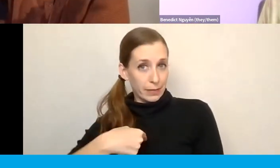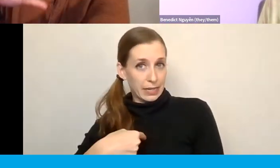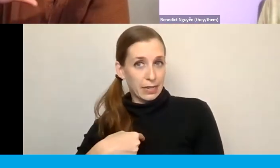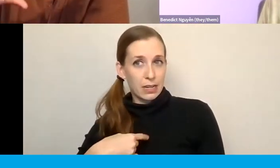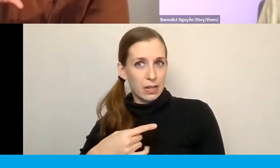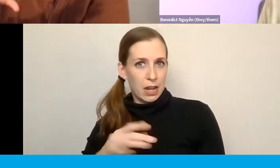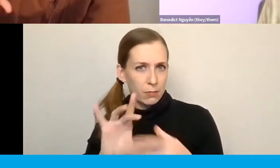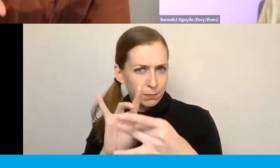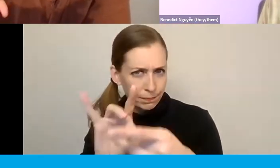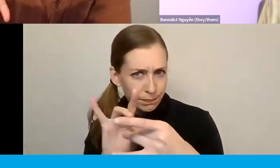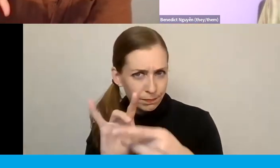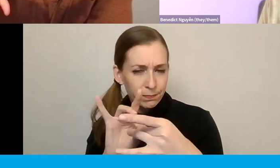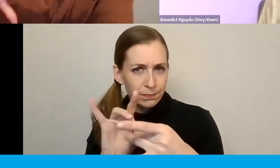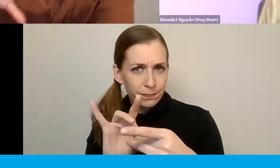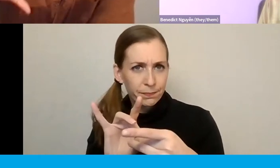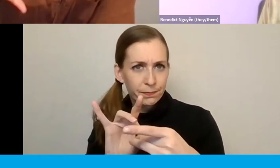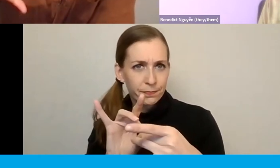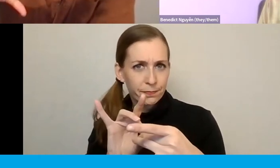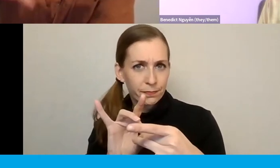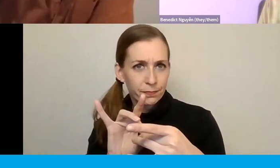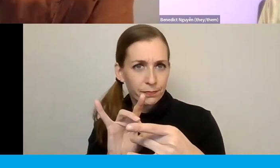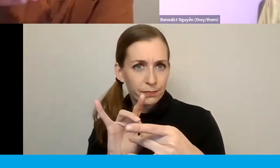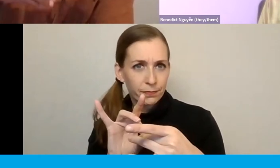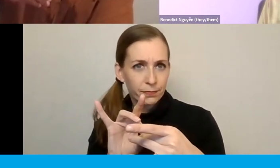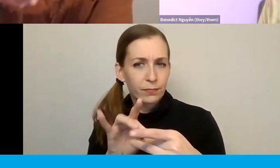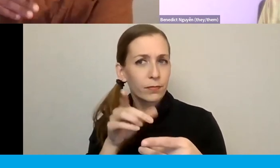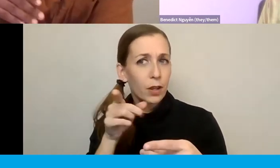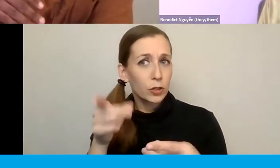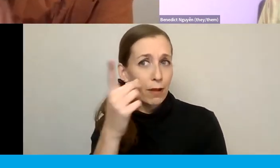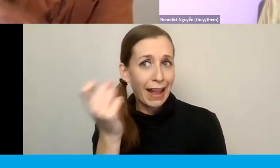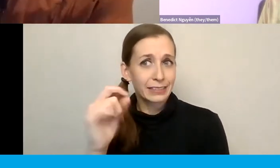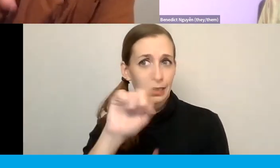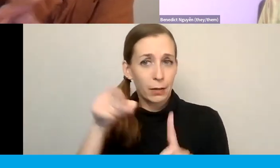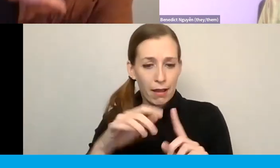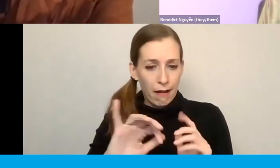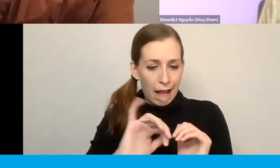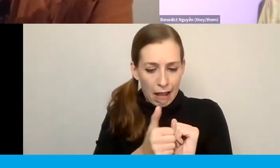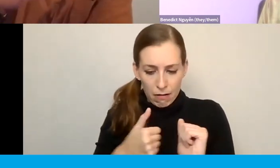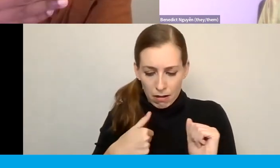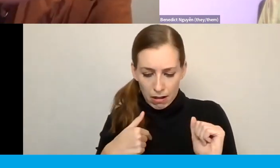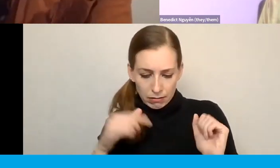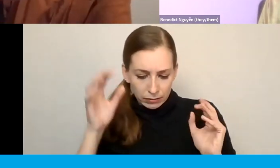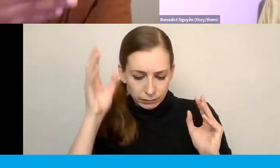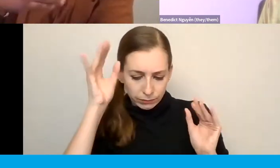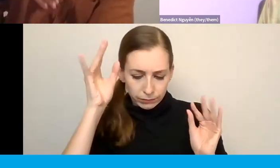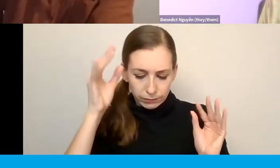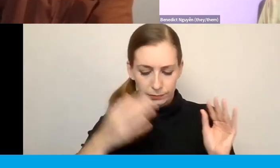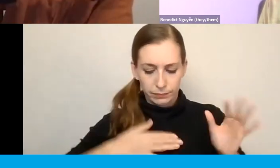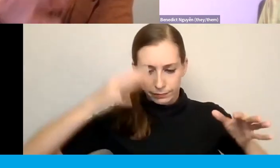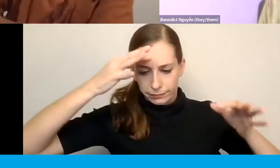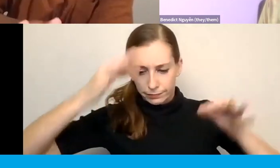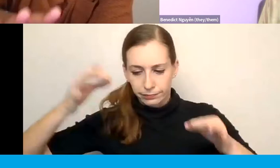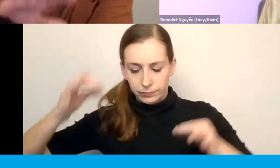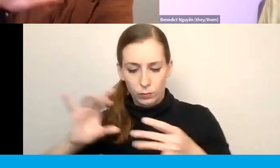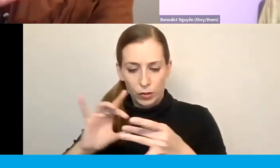And are we talking about sort of like how my thinking around that informs some of the decisions about like space that